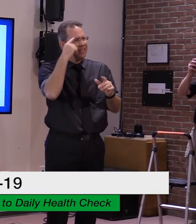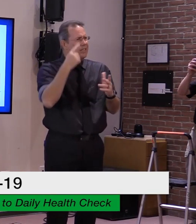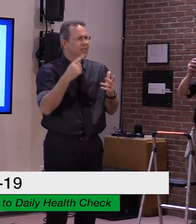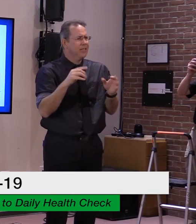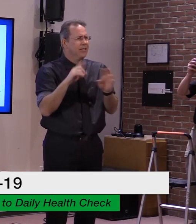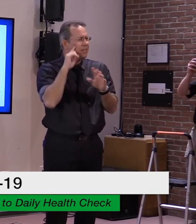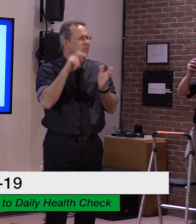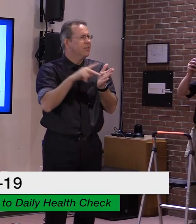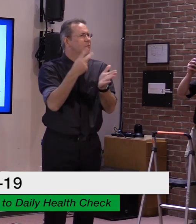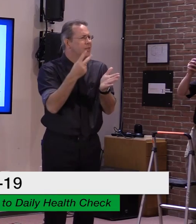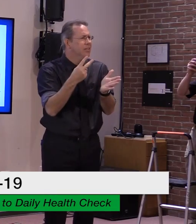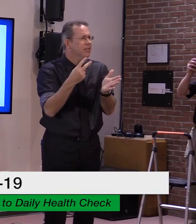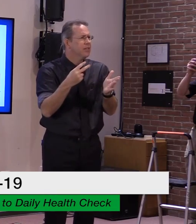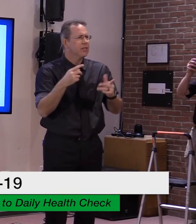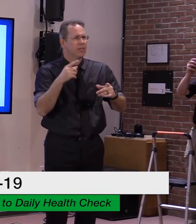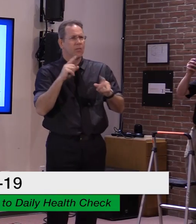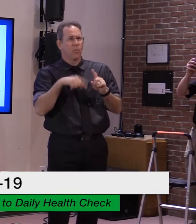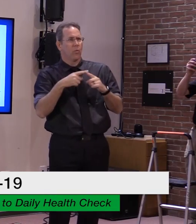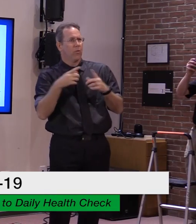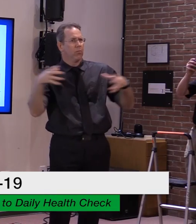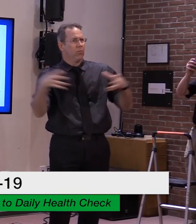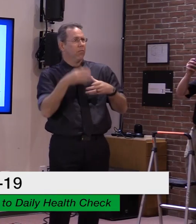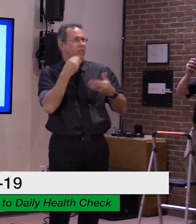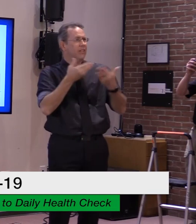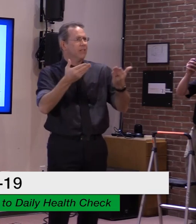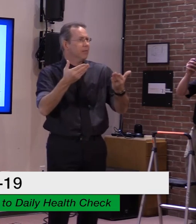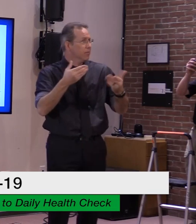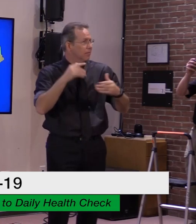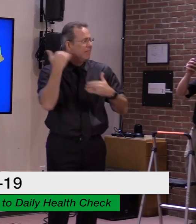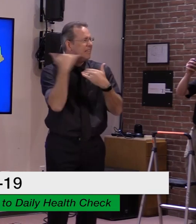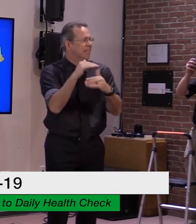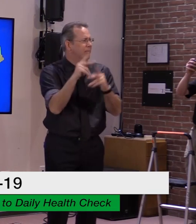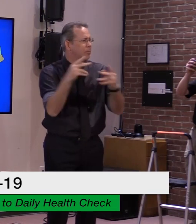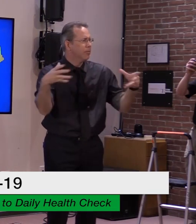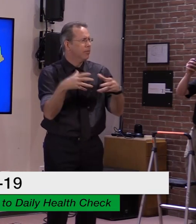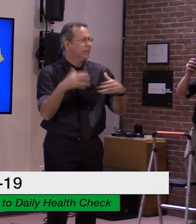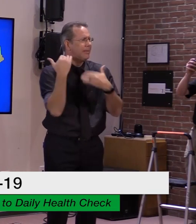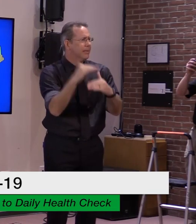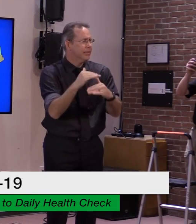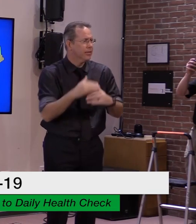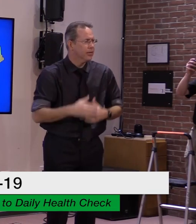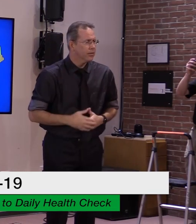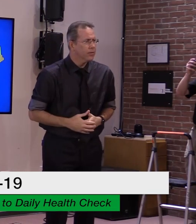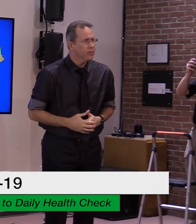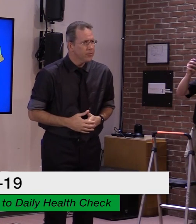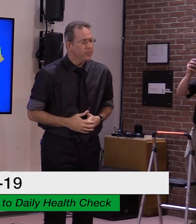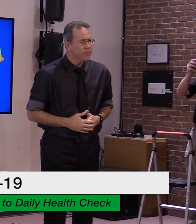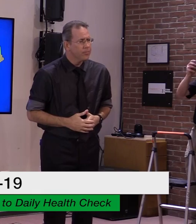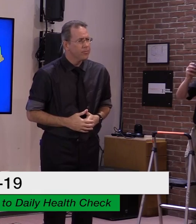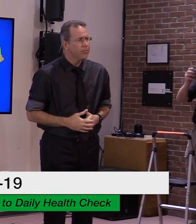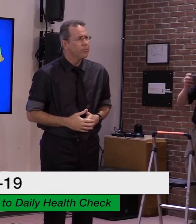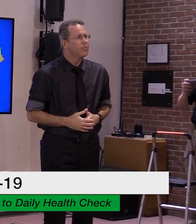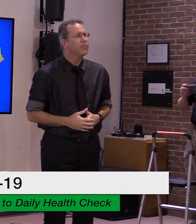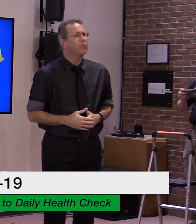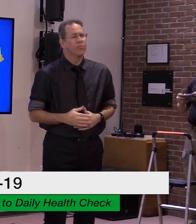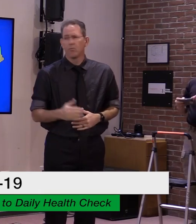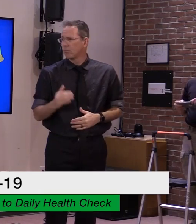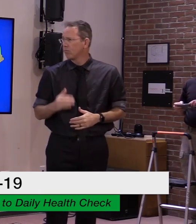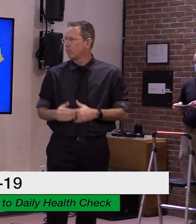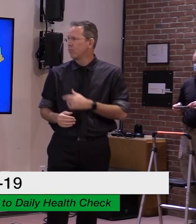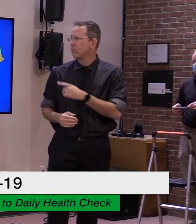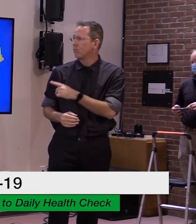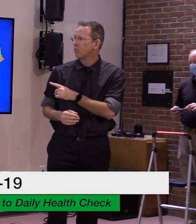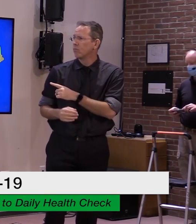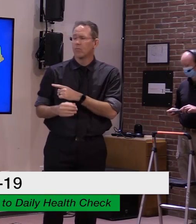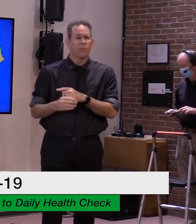our cases at a manageable level looking at the regional update i do want to just provide a couple of other items